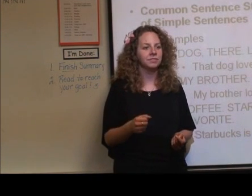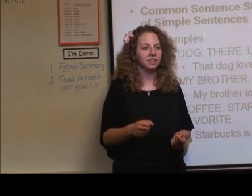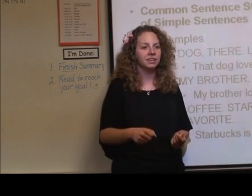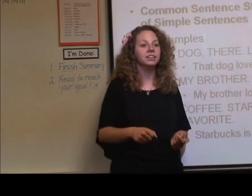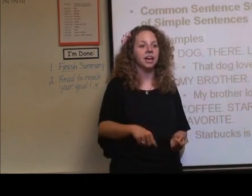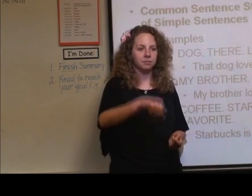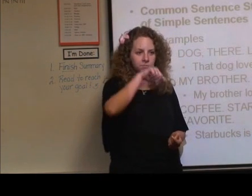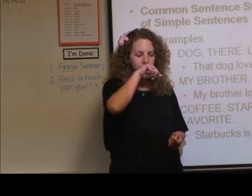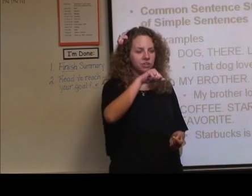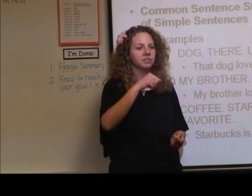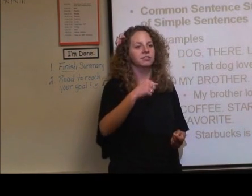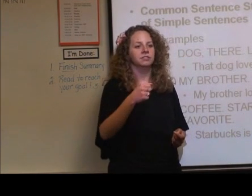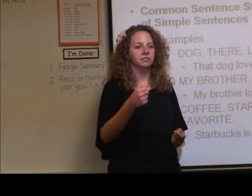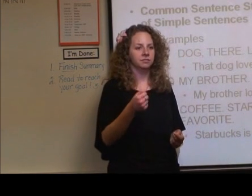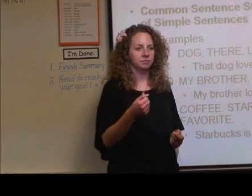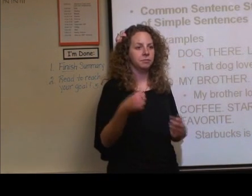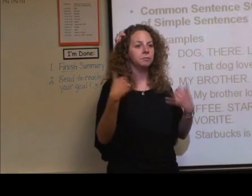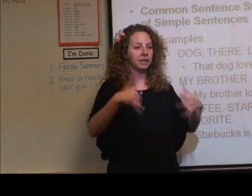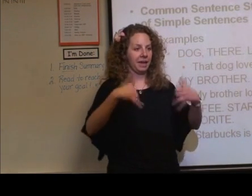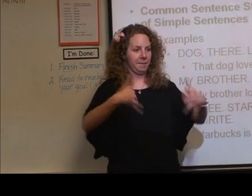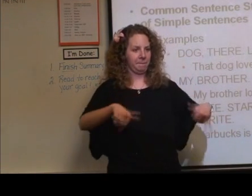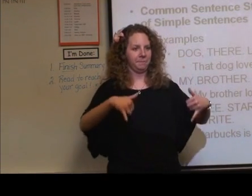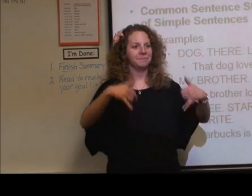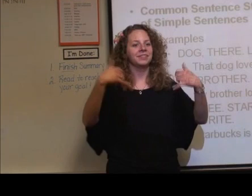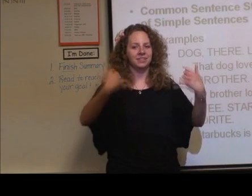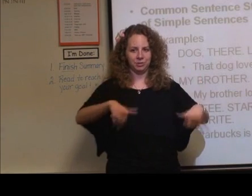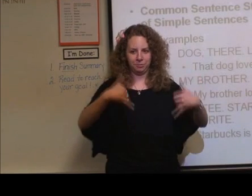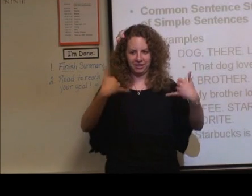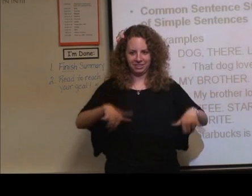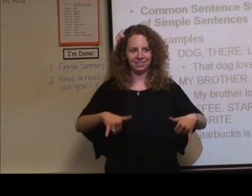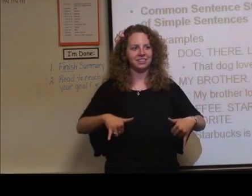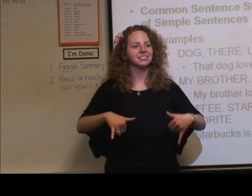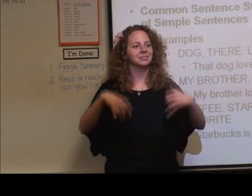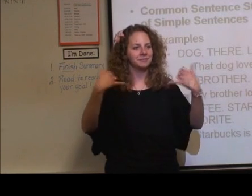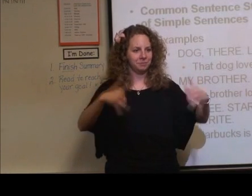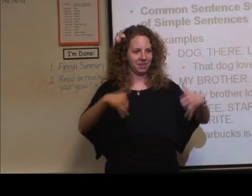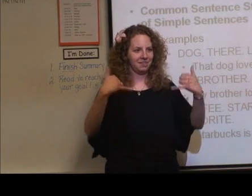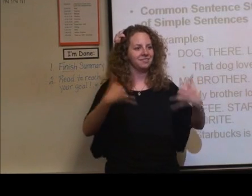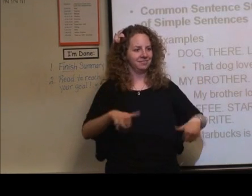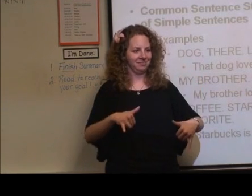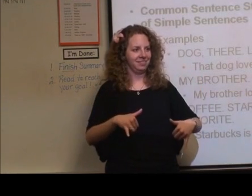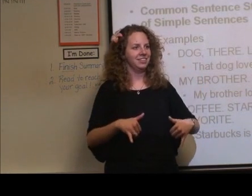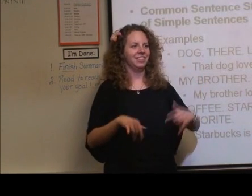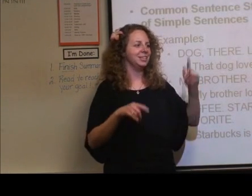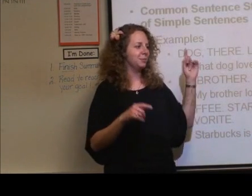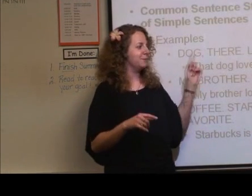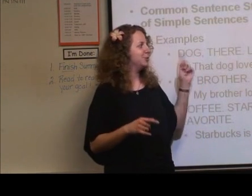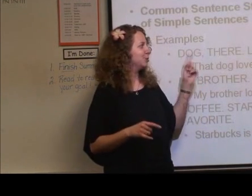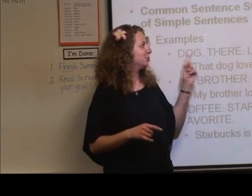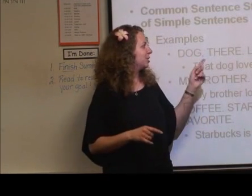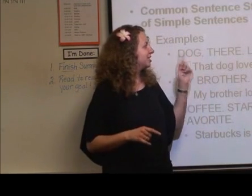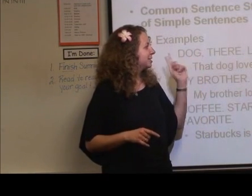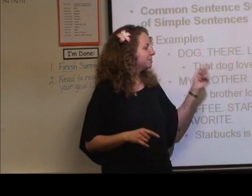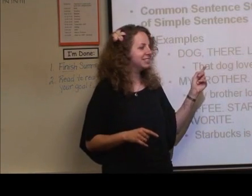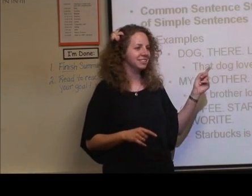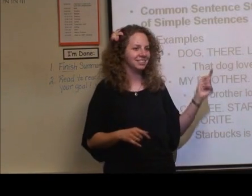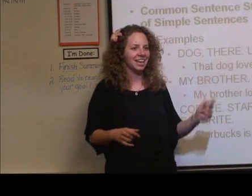Loves. Yeah. Play. So it plays like this. That's why it was so short, because I missed this